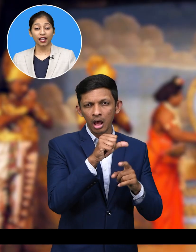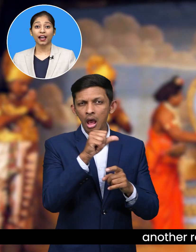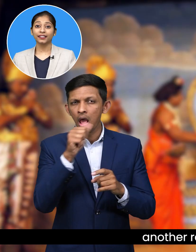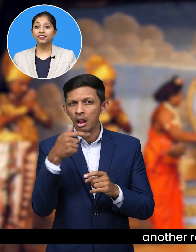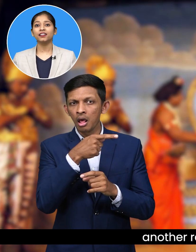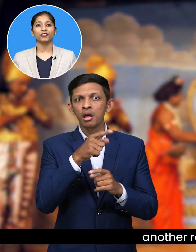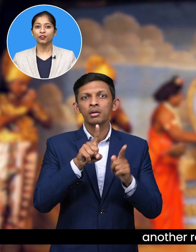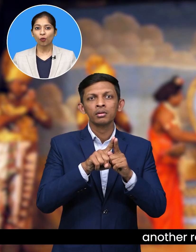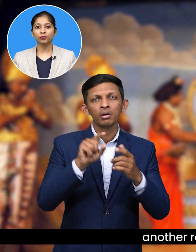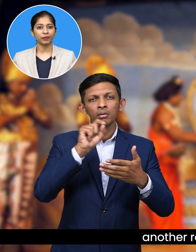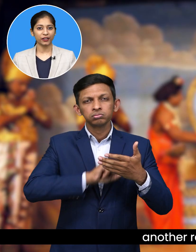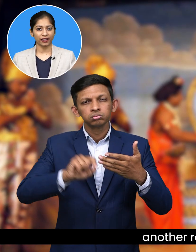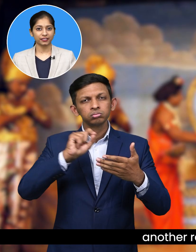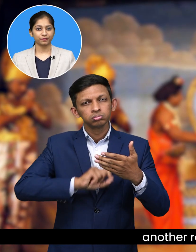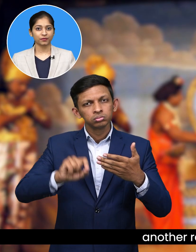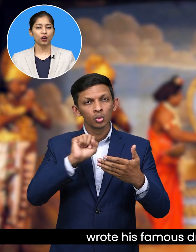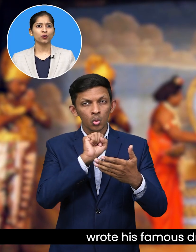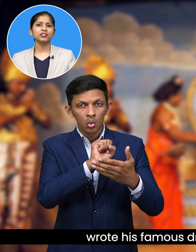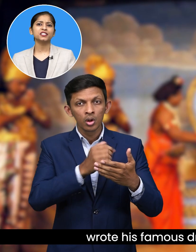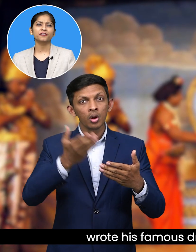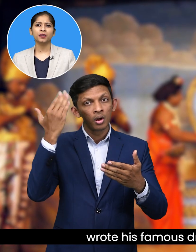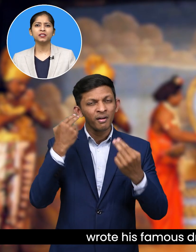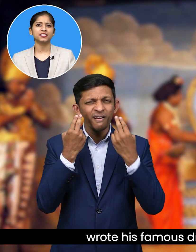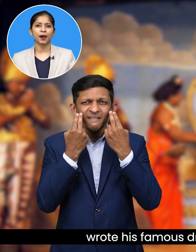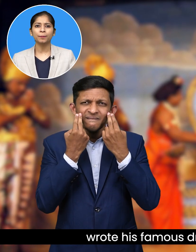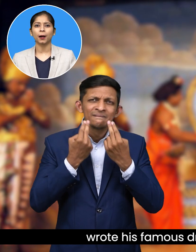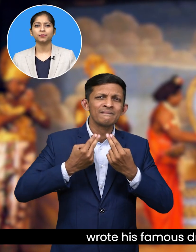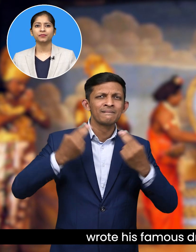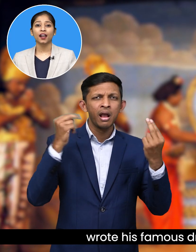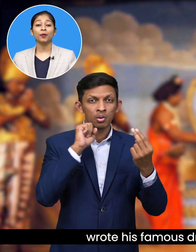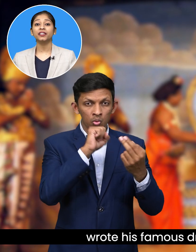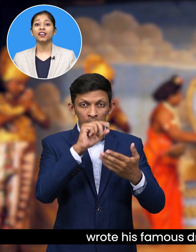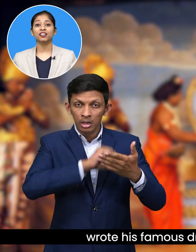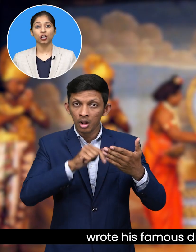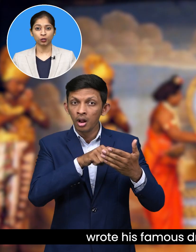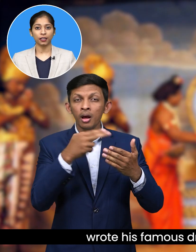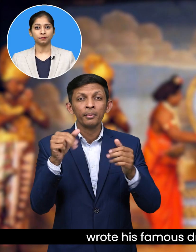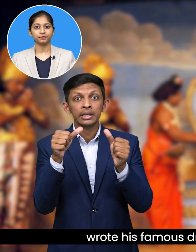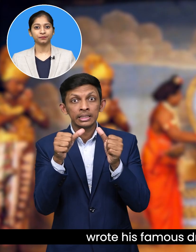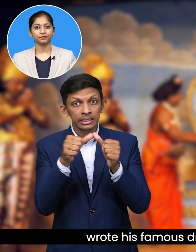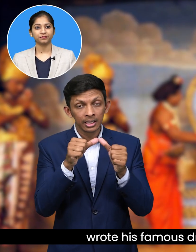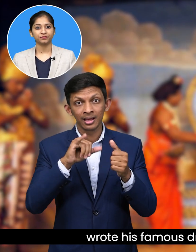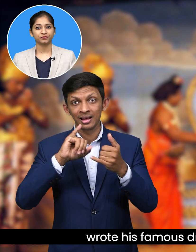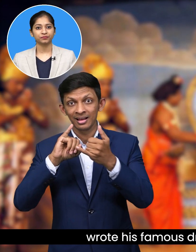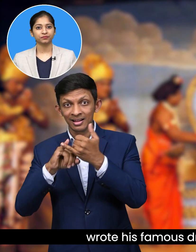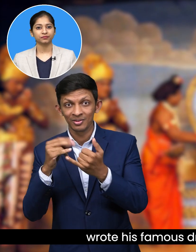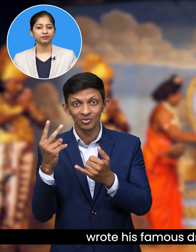Kalidasa, another renowned playwright, wrote his famous Dharma, Abhignana Shakuntalam,